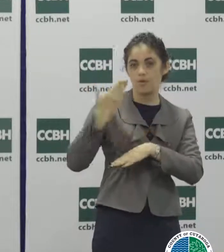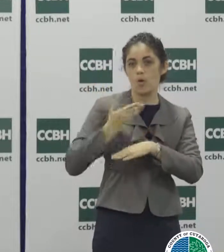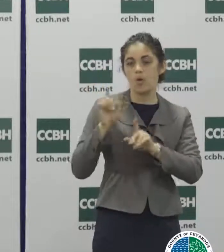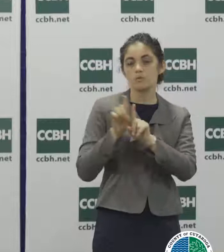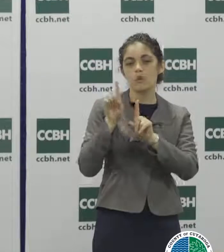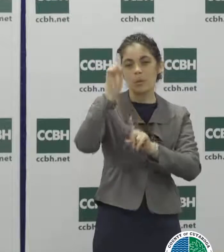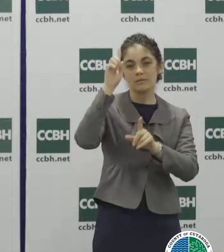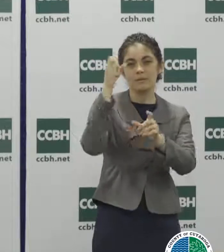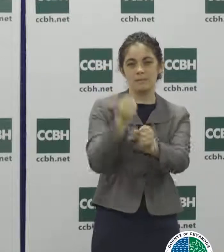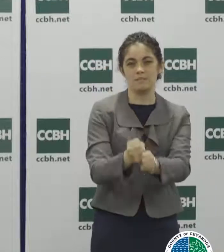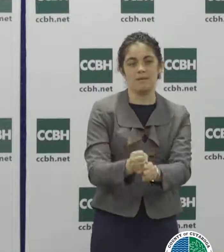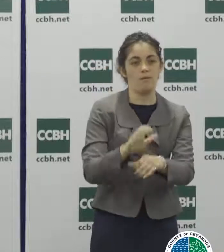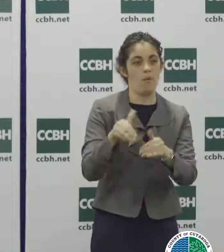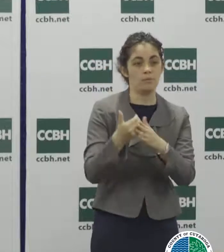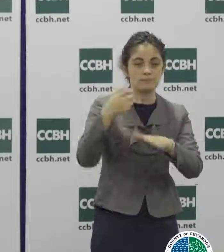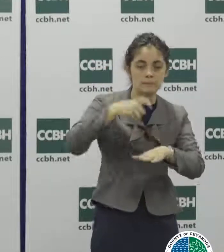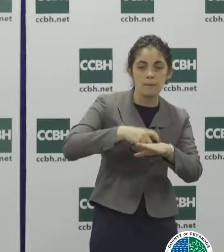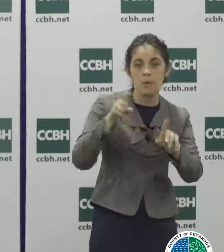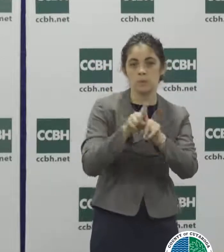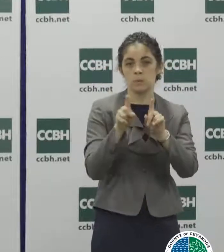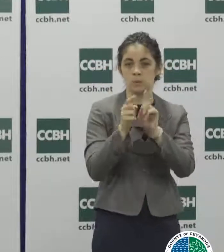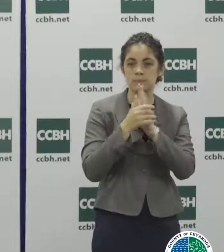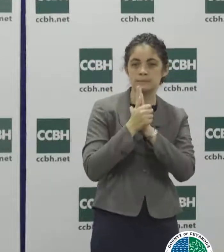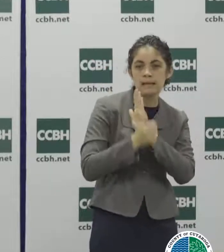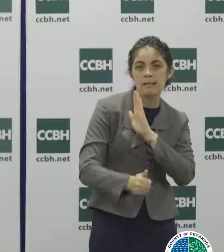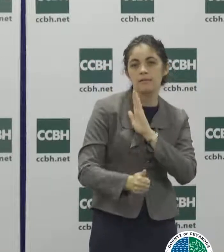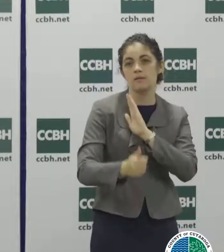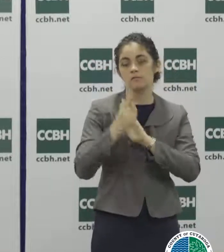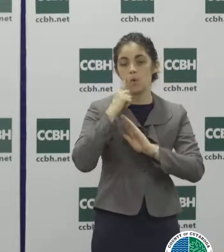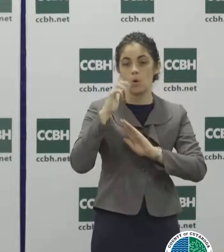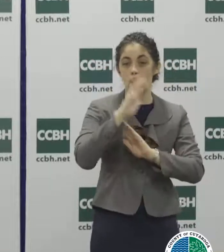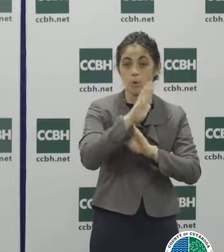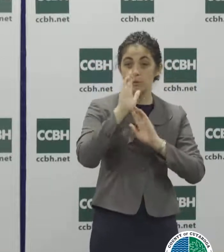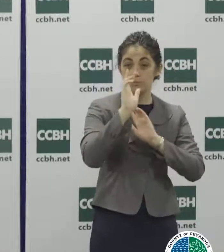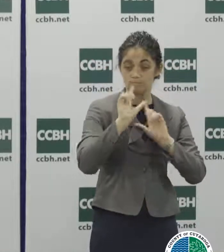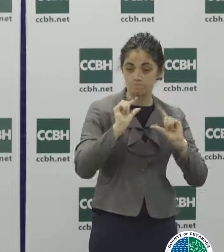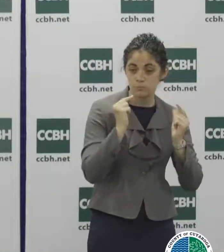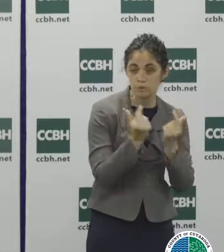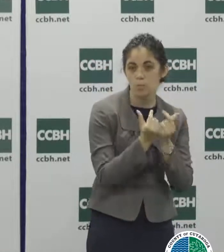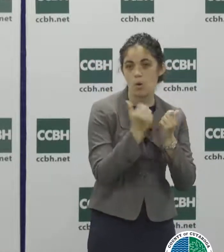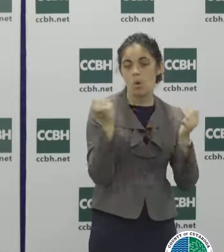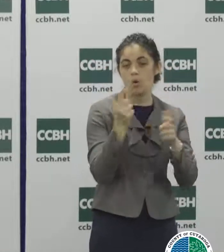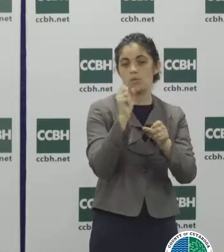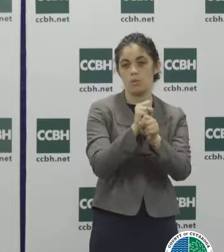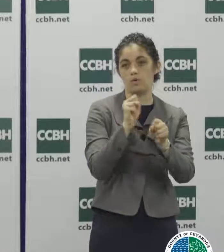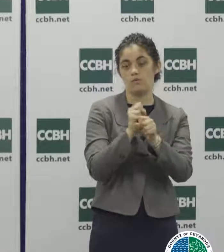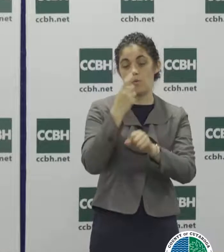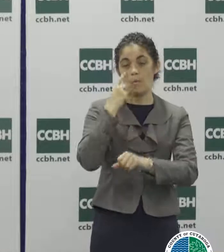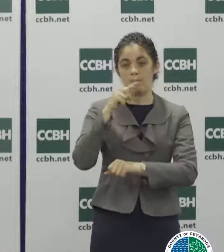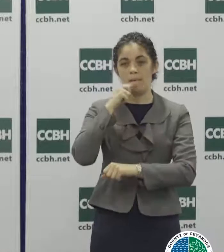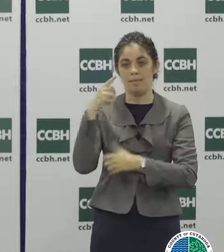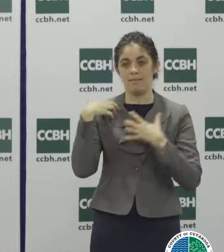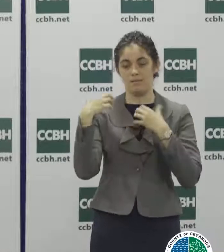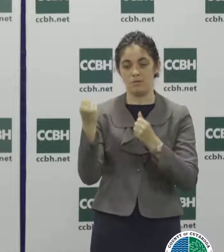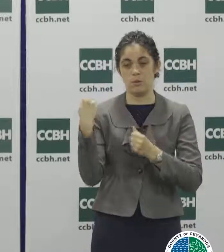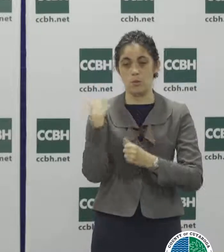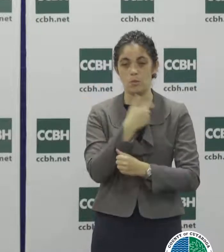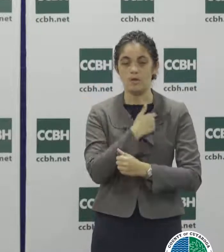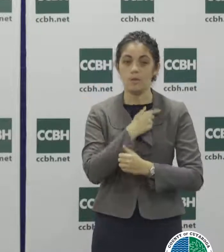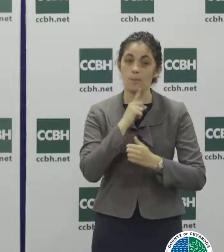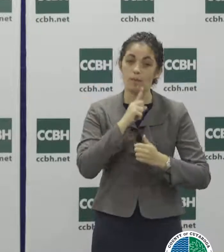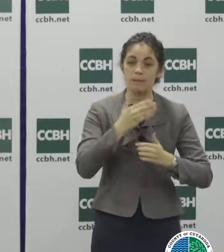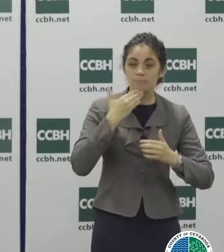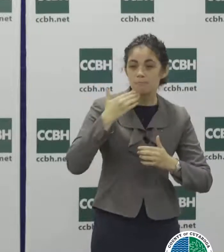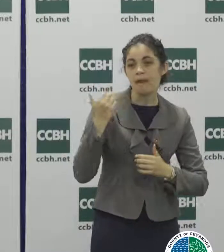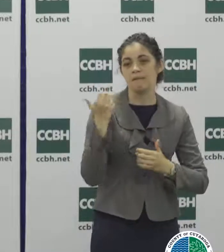commitment of time and the talent of her folks to the work in public health. And I think we have been much better